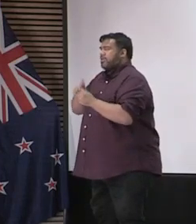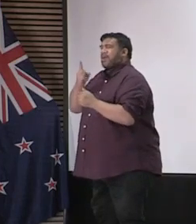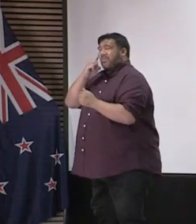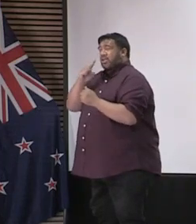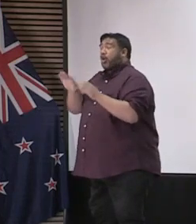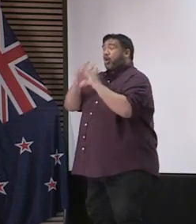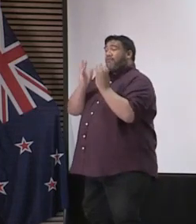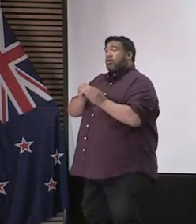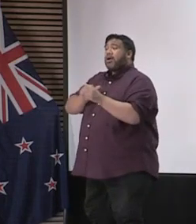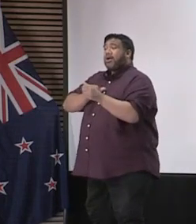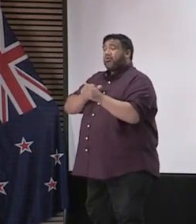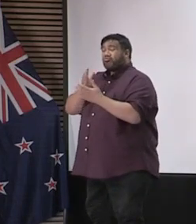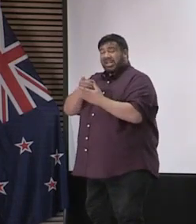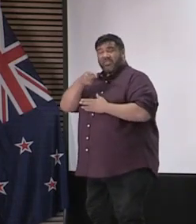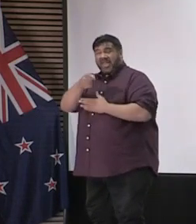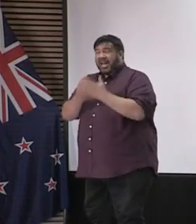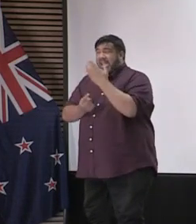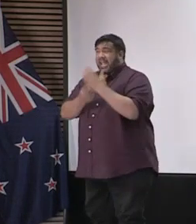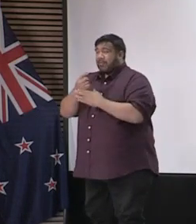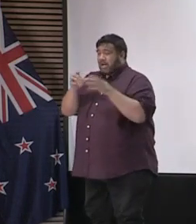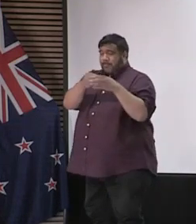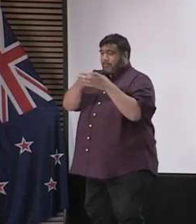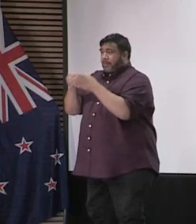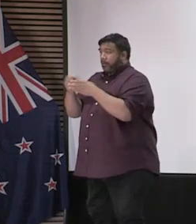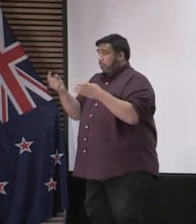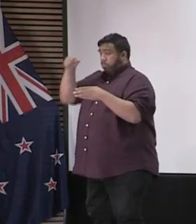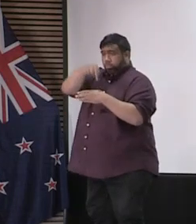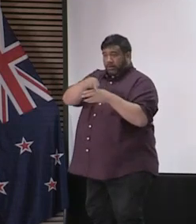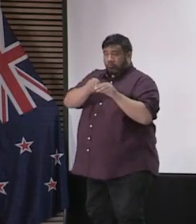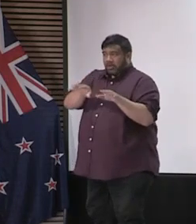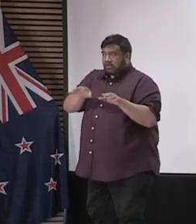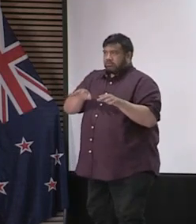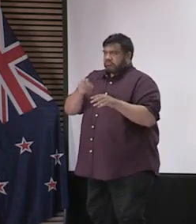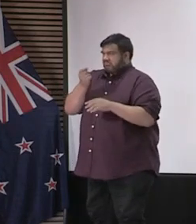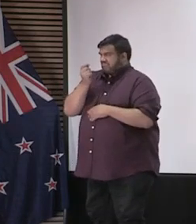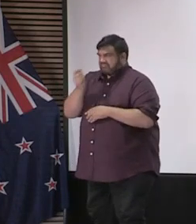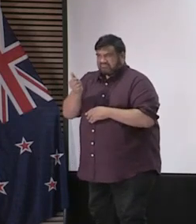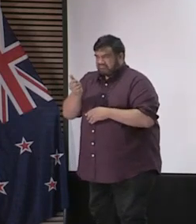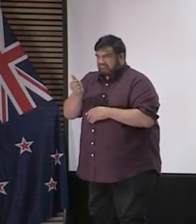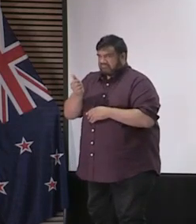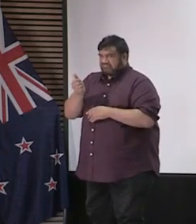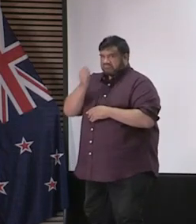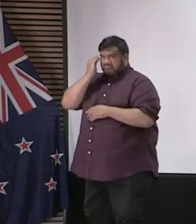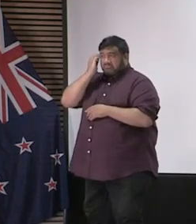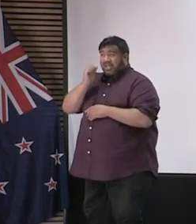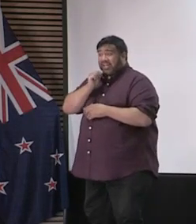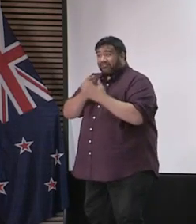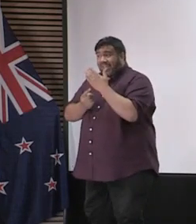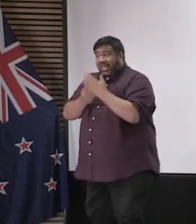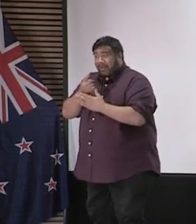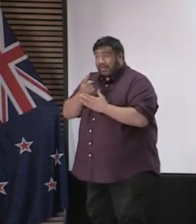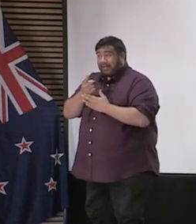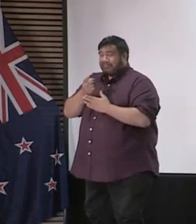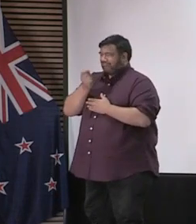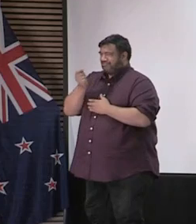thumb, a handful, very, very small number. With time, often then we are able to identify, but that's exactly what we need to be